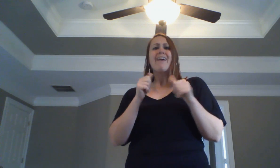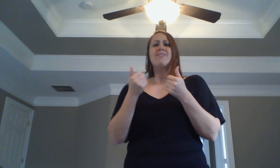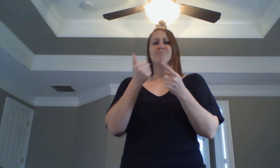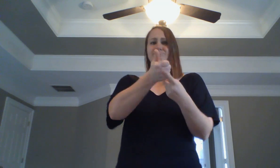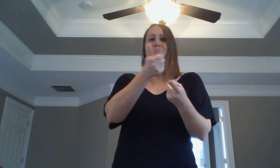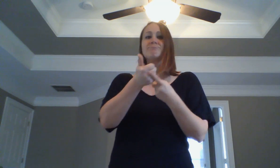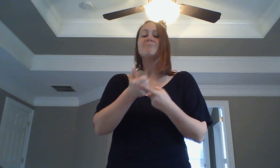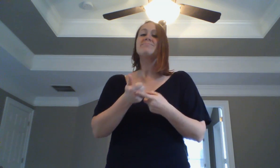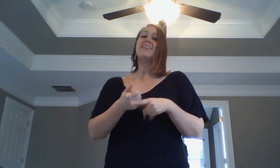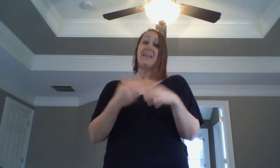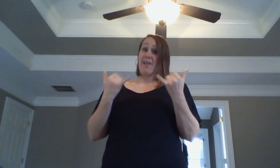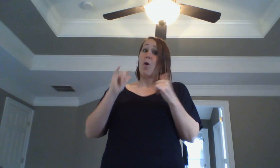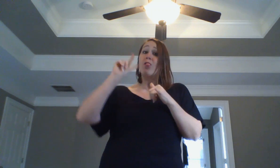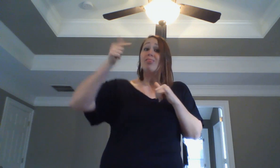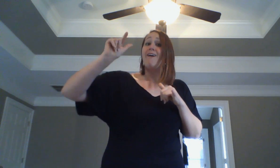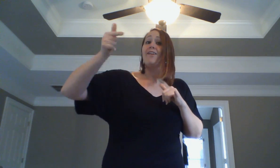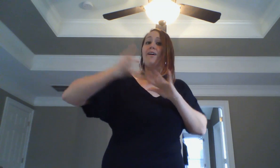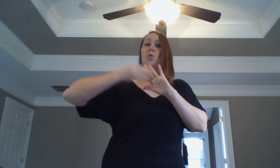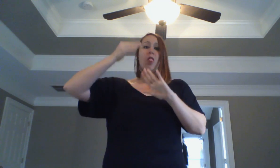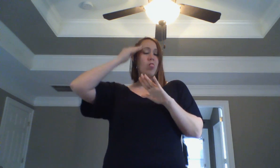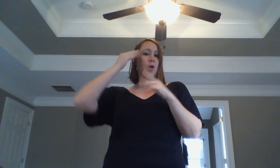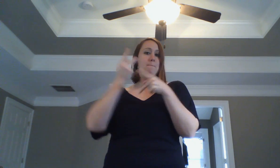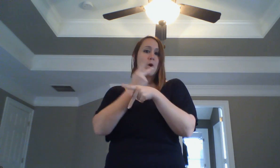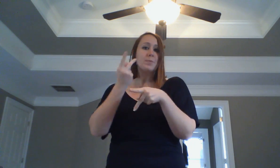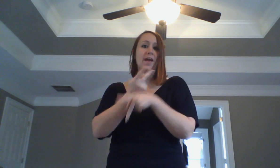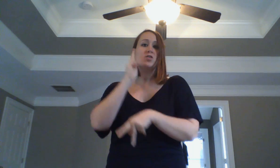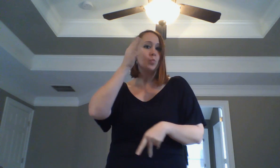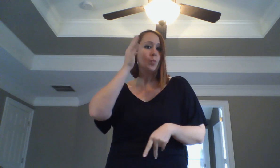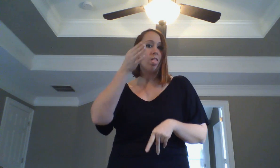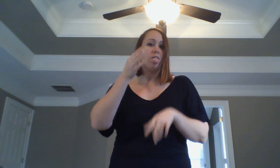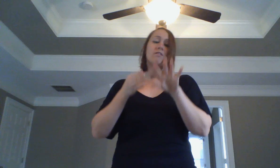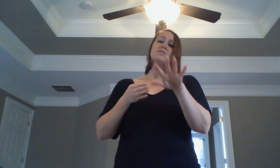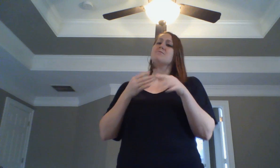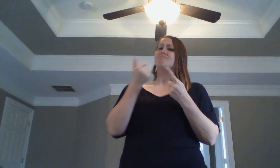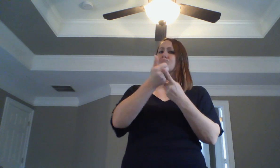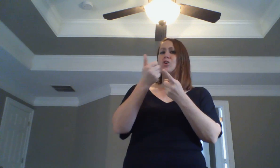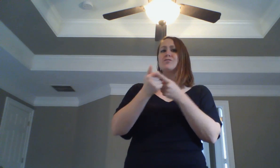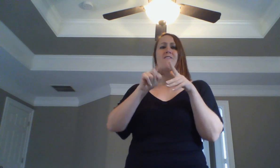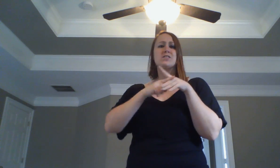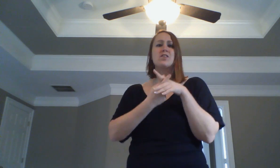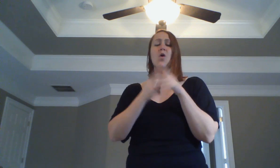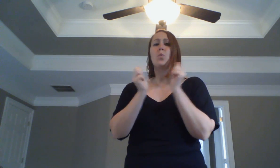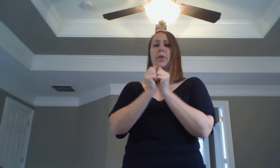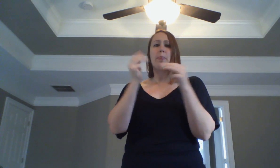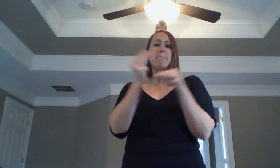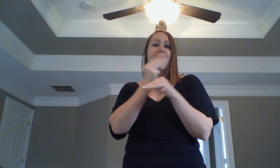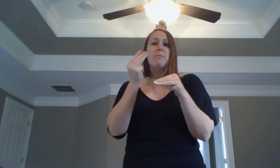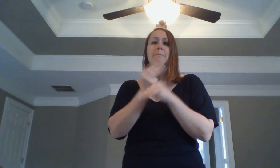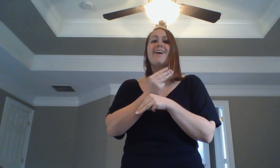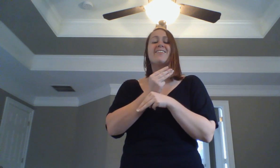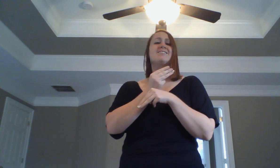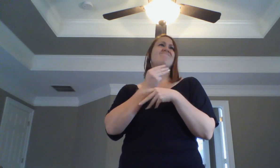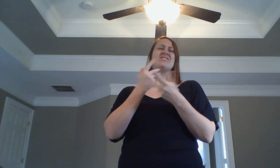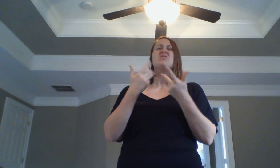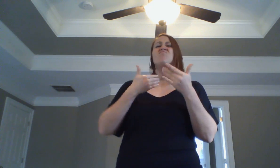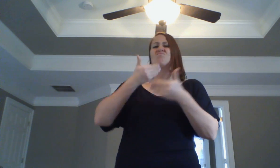a little bit. But these types of problems are, when you're getting started off in mathematics, these kind of require the most practice, and to some degree you have to